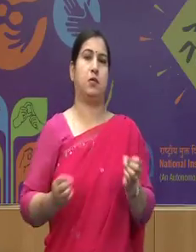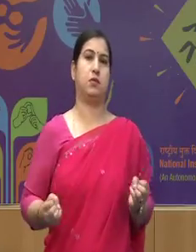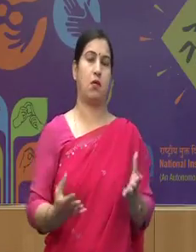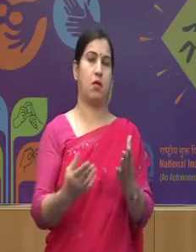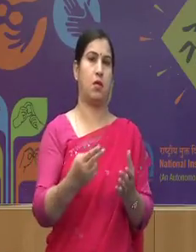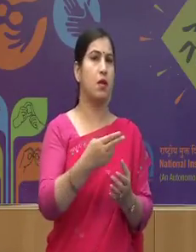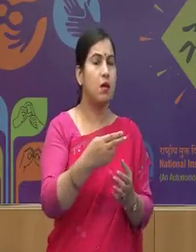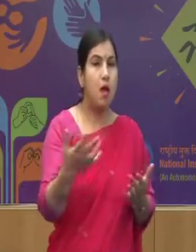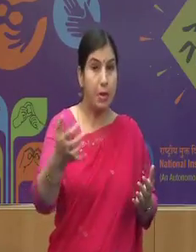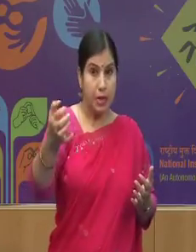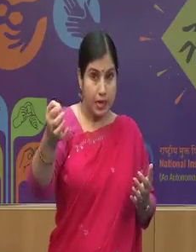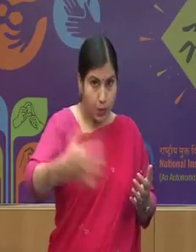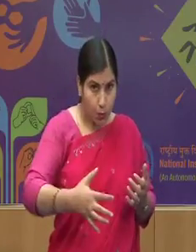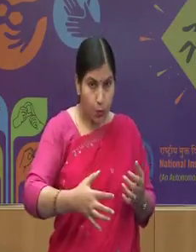called as New Deal.